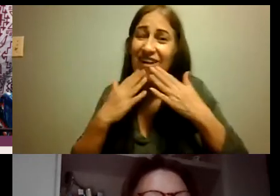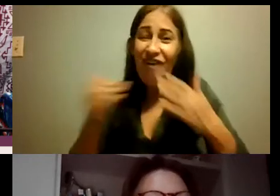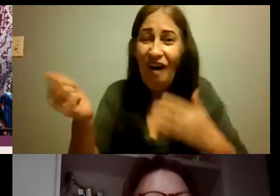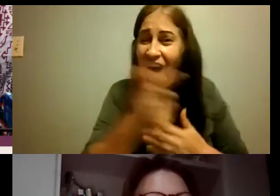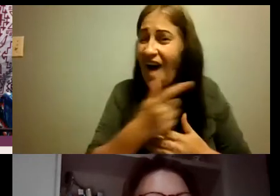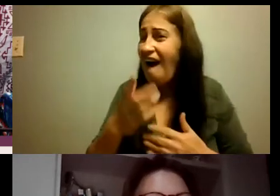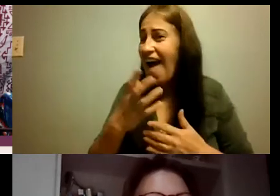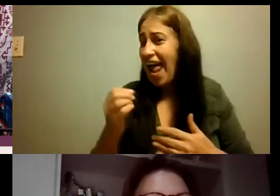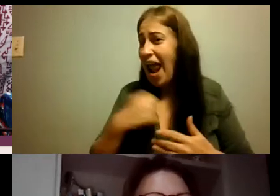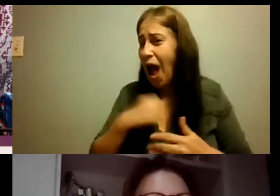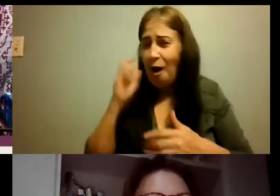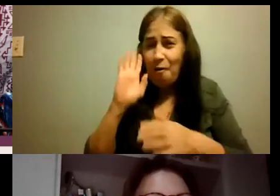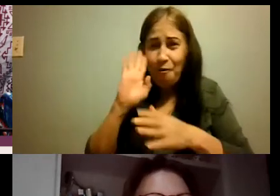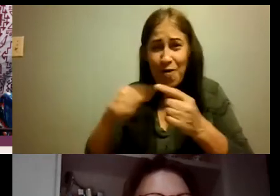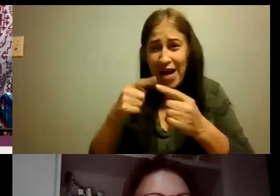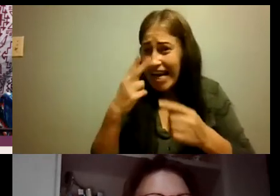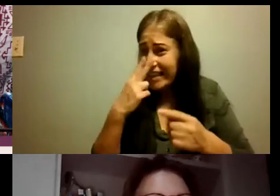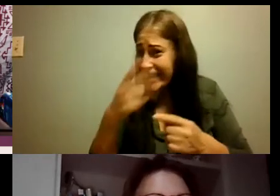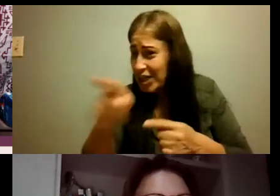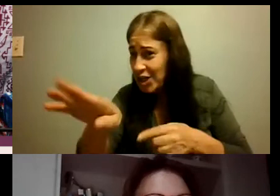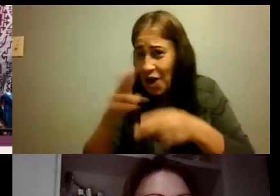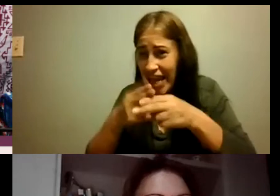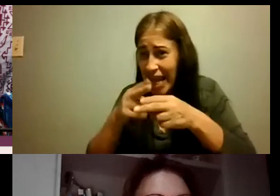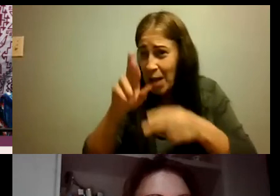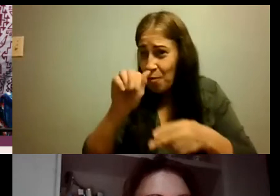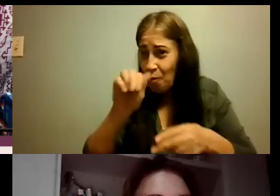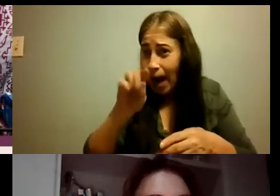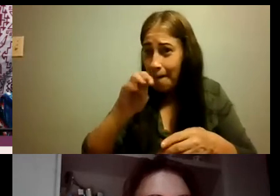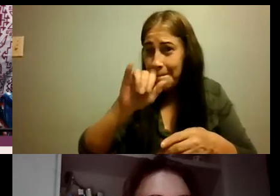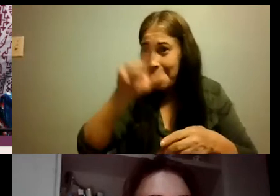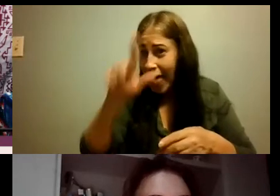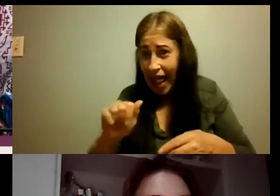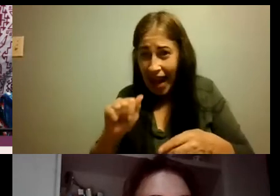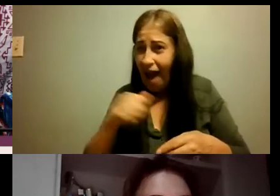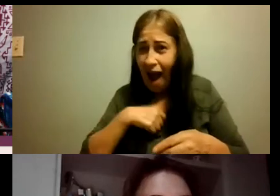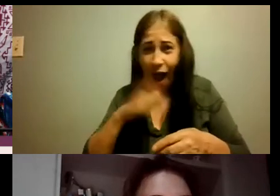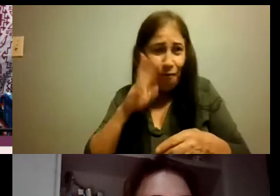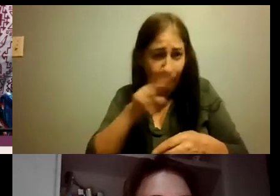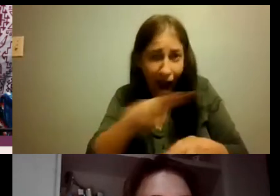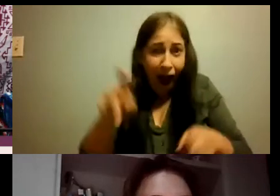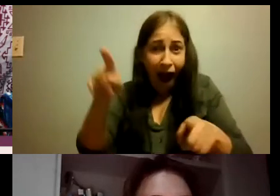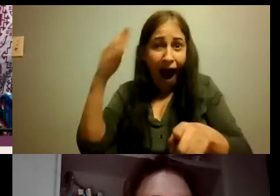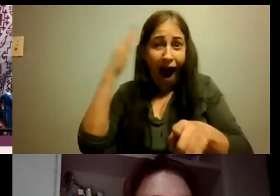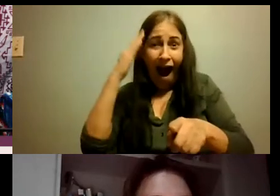I love it. Thank you so much. Thank you. Thank you so much. Thank you. You're awesome. Red,